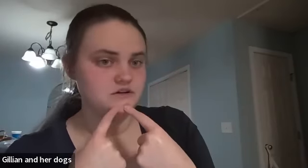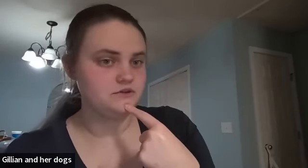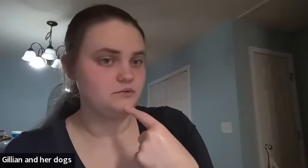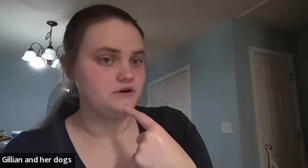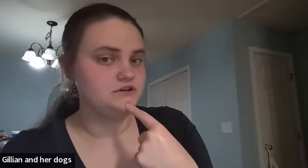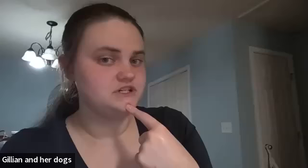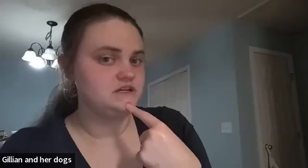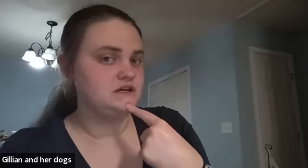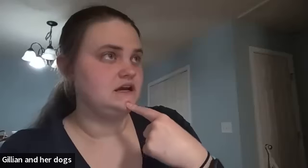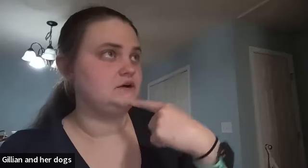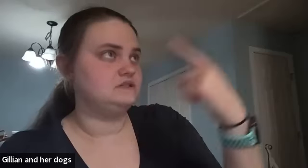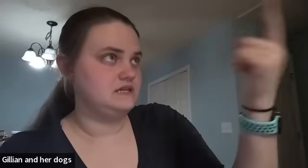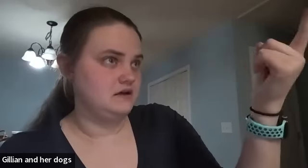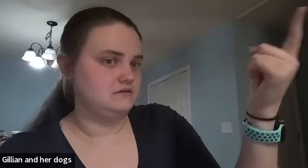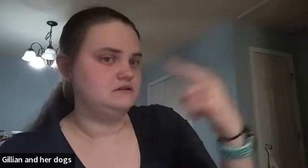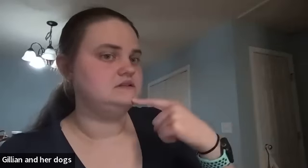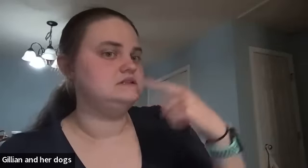with your pointer and your chin and go tell.